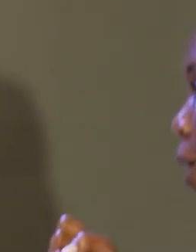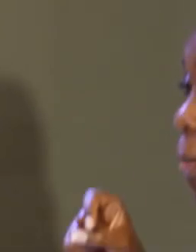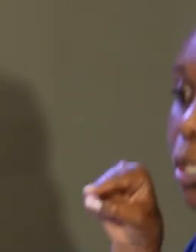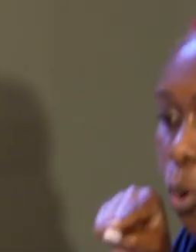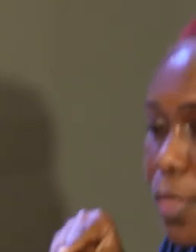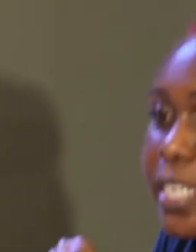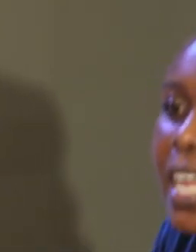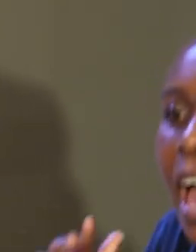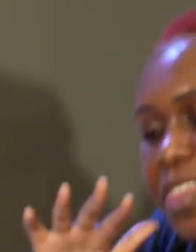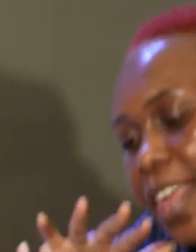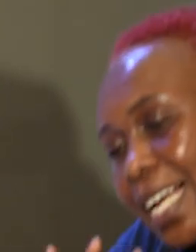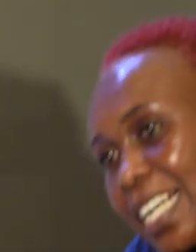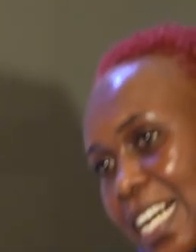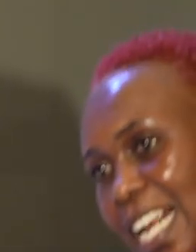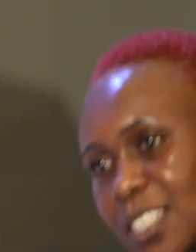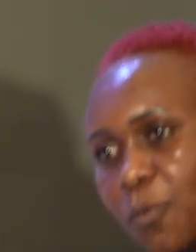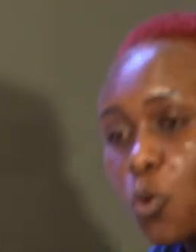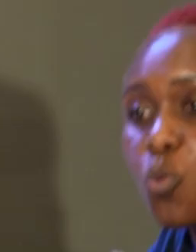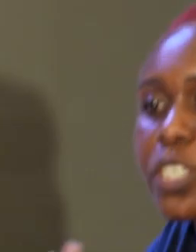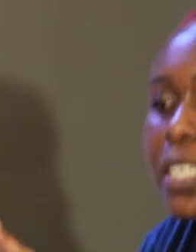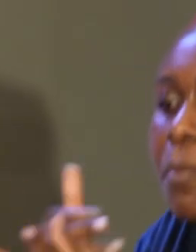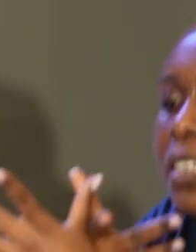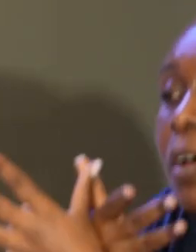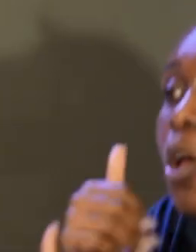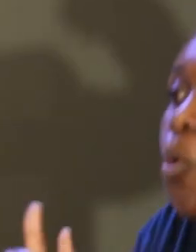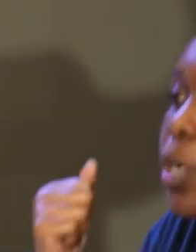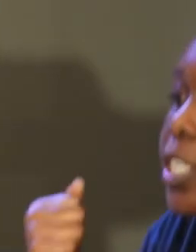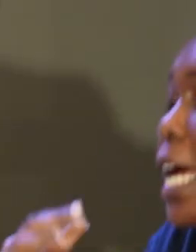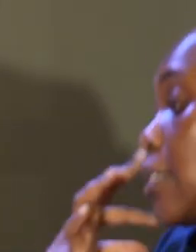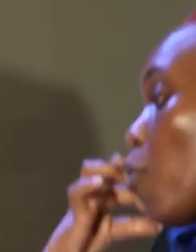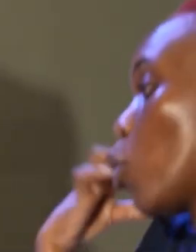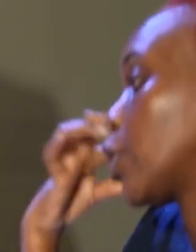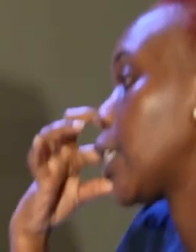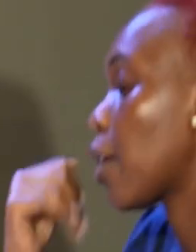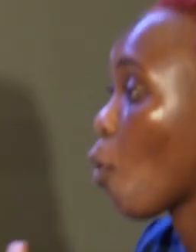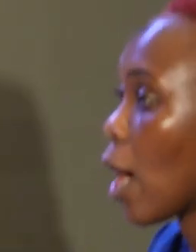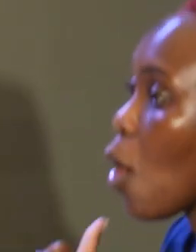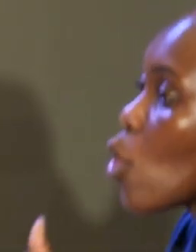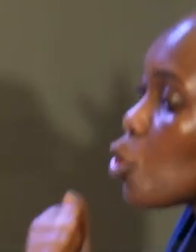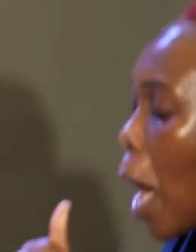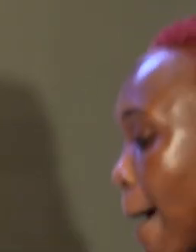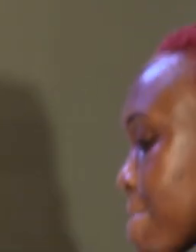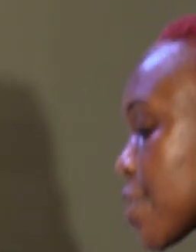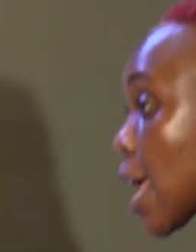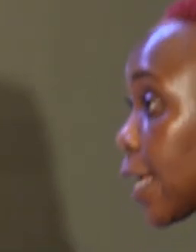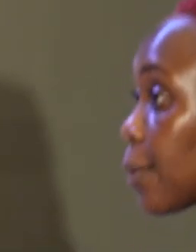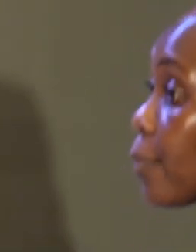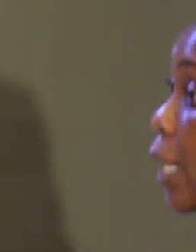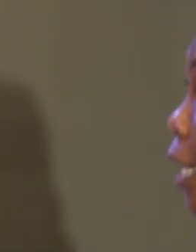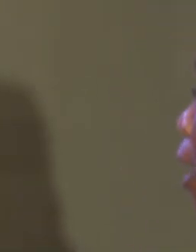graceful organizations which do voluntary work, who work behind the scenes. No? Now, the